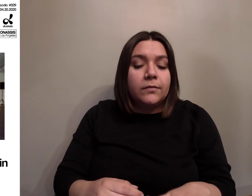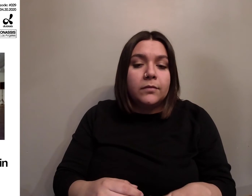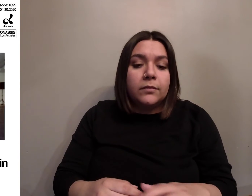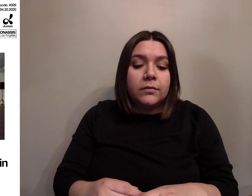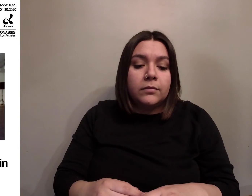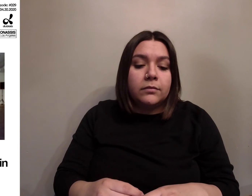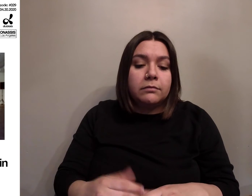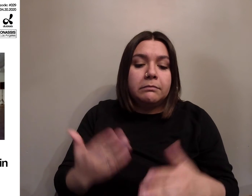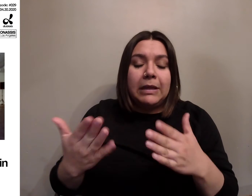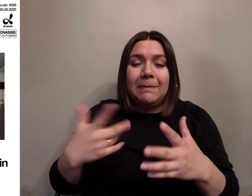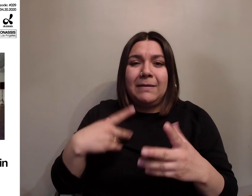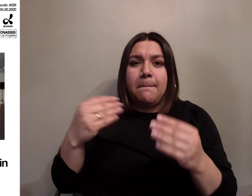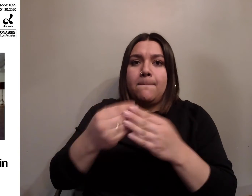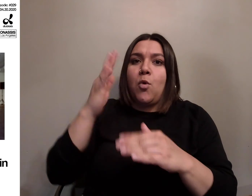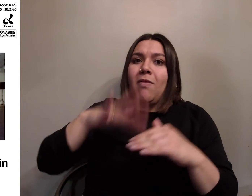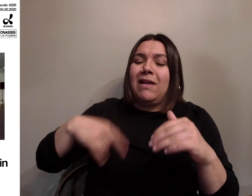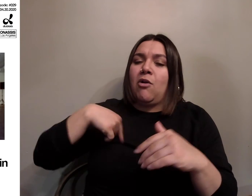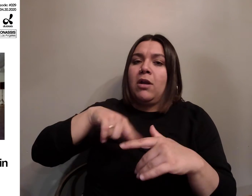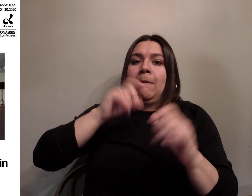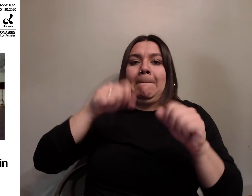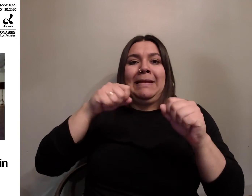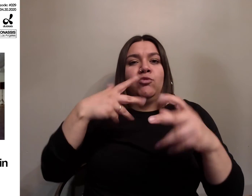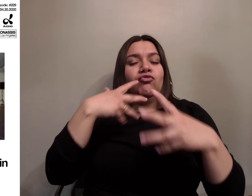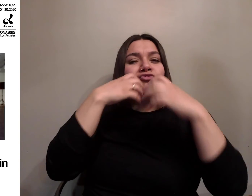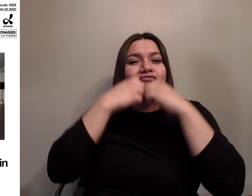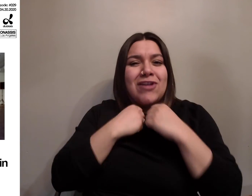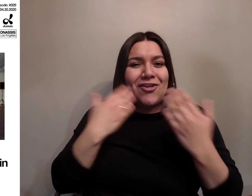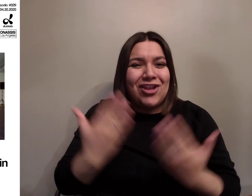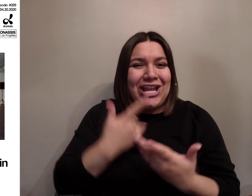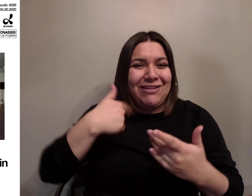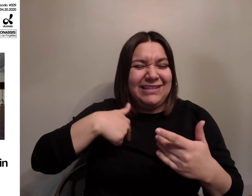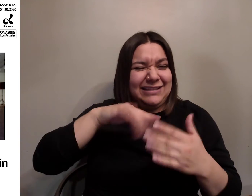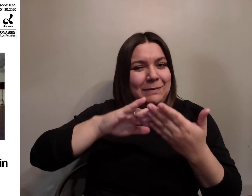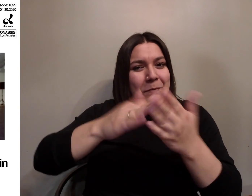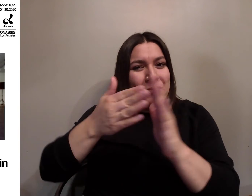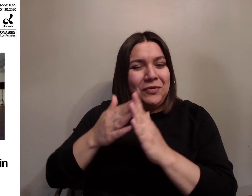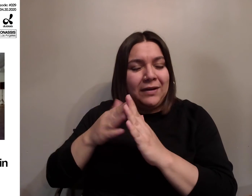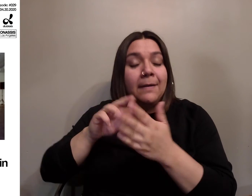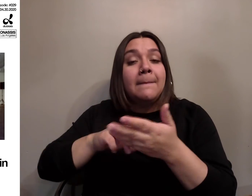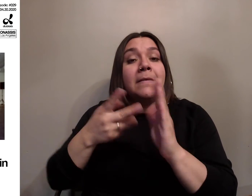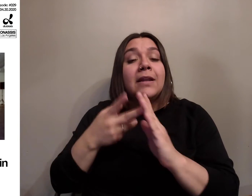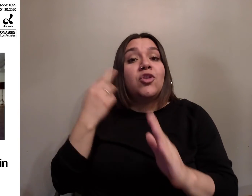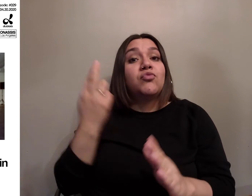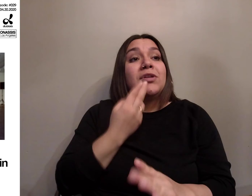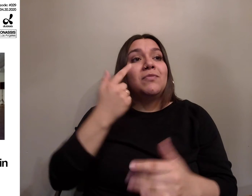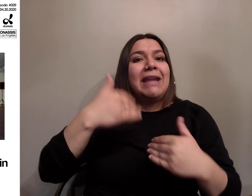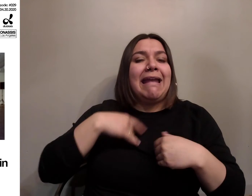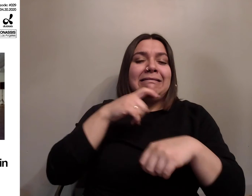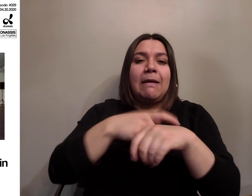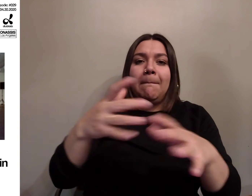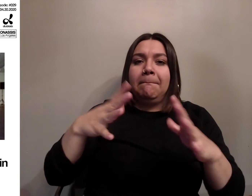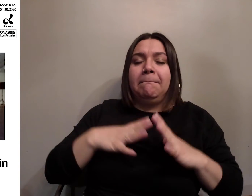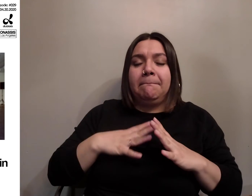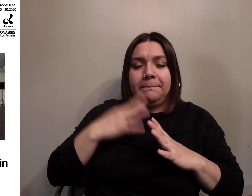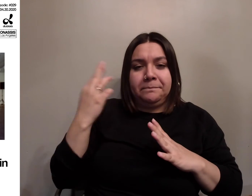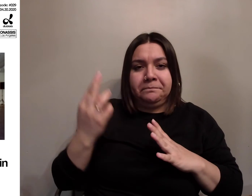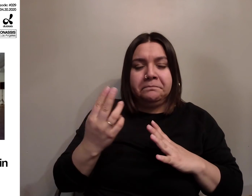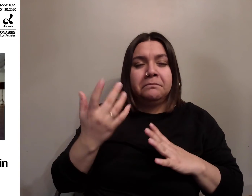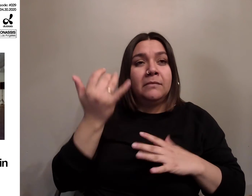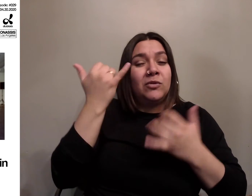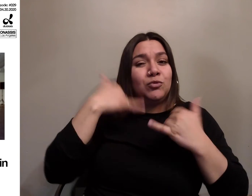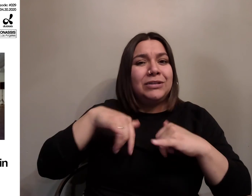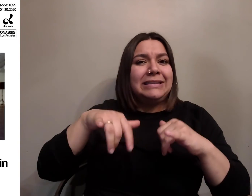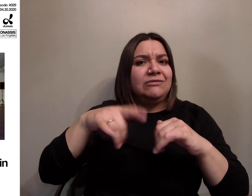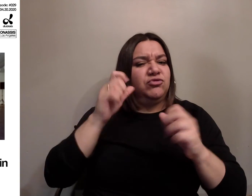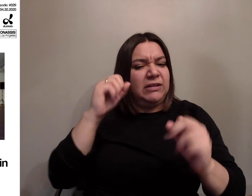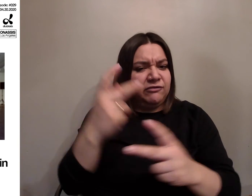rewriting a lot of the language that you've read, that's that describes what is Naval and